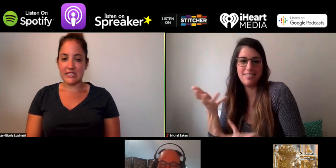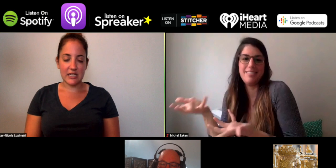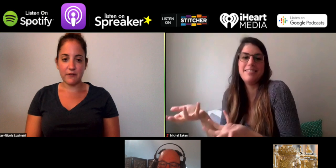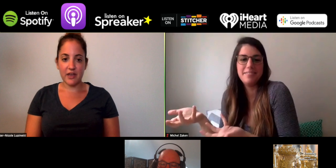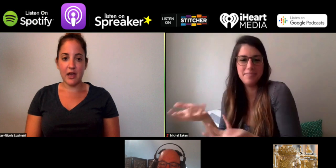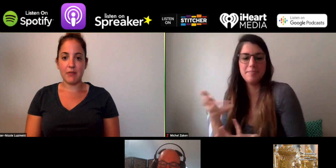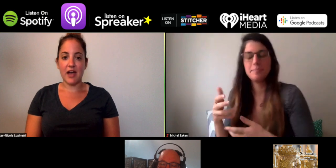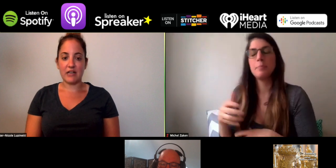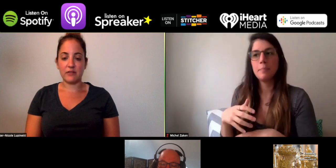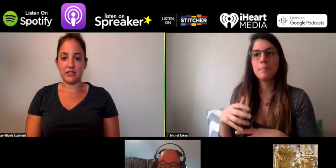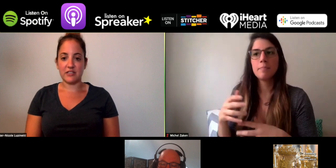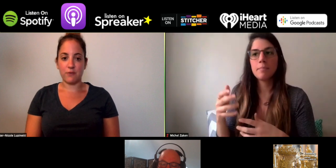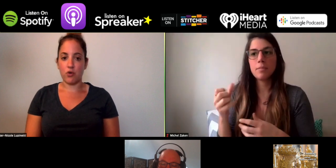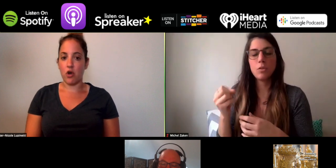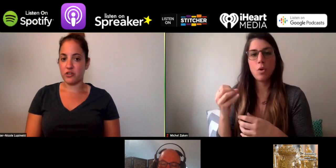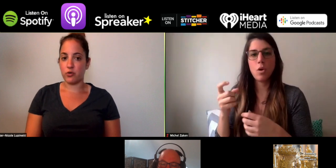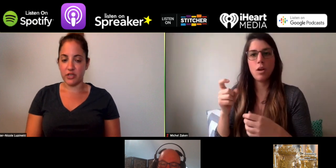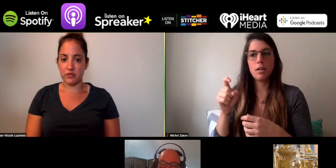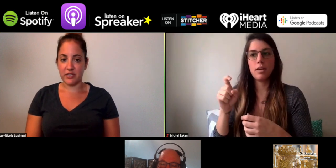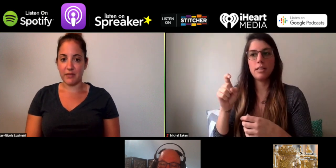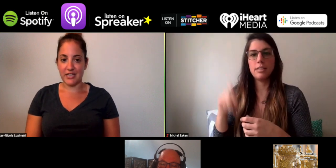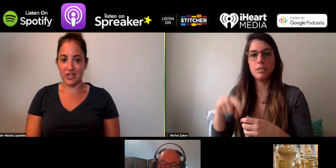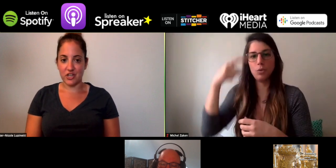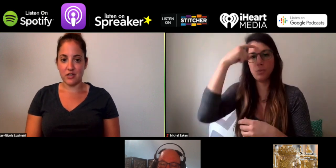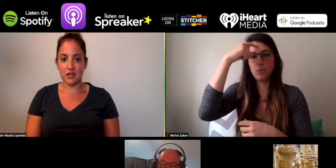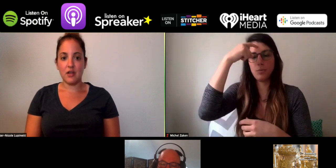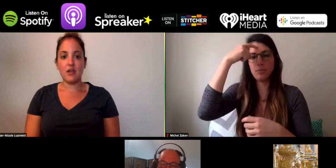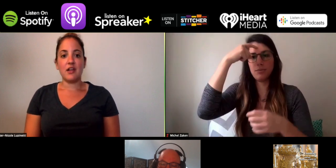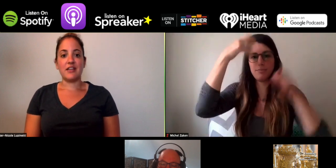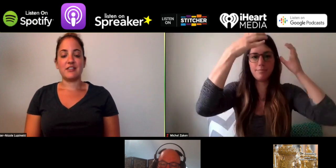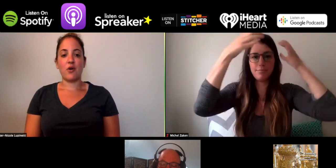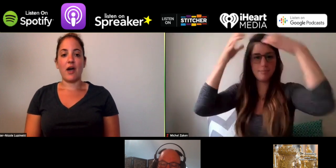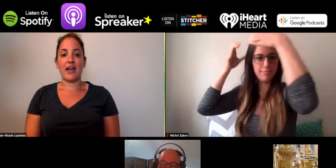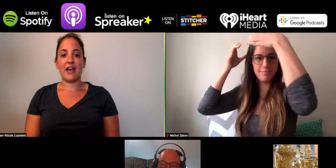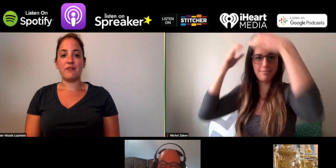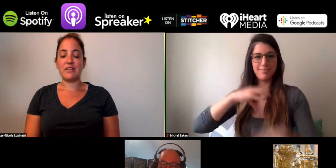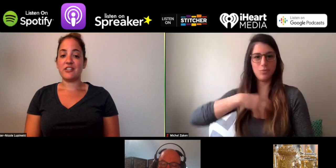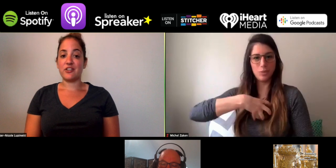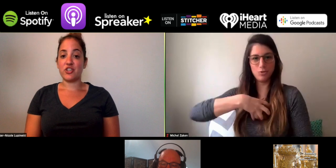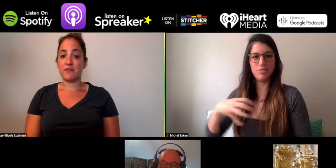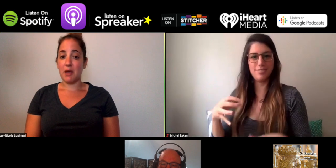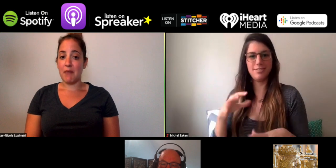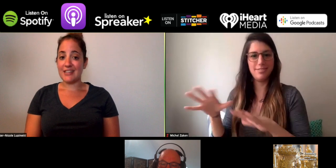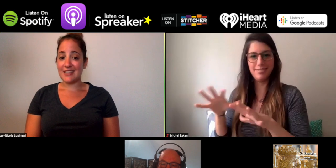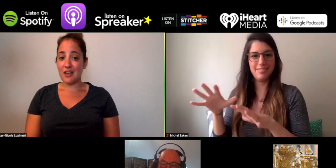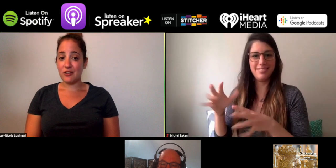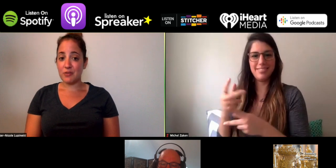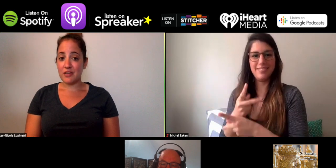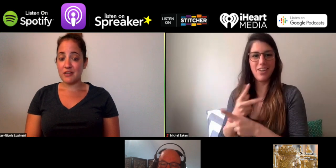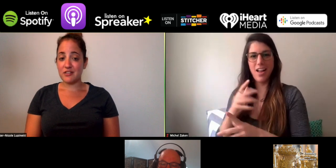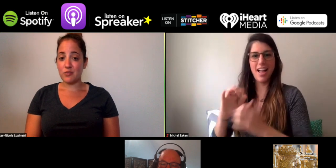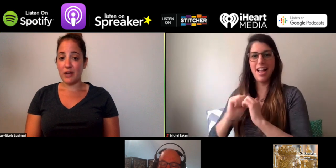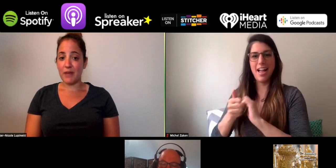not listening for that. I'm not actively listening for auditory cues to get my attention. And so I kind of need to shift my mindset a